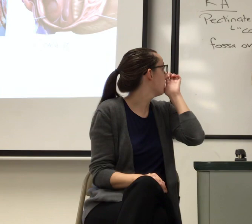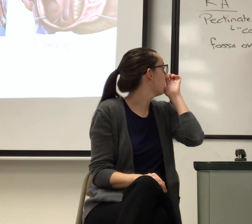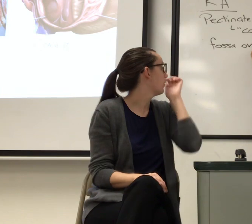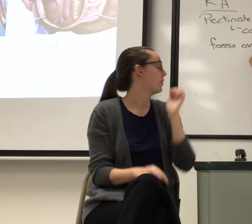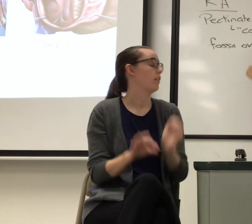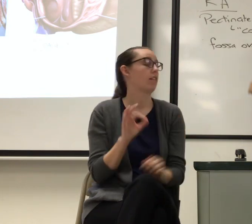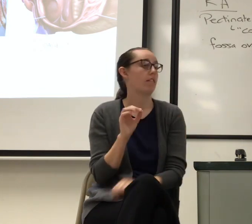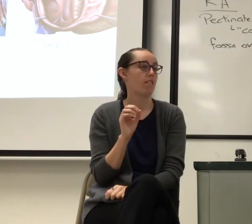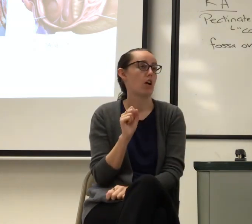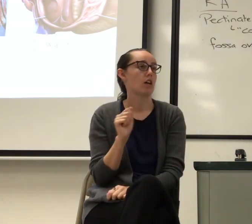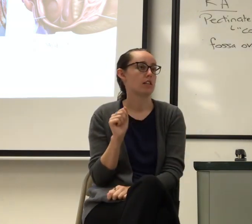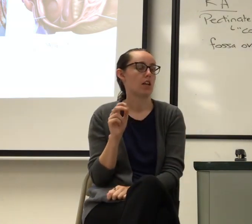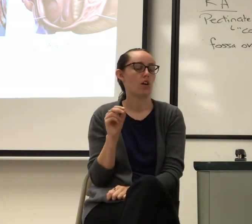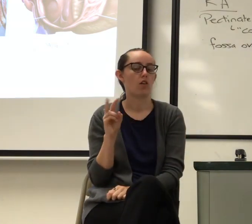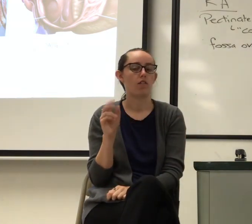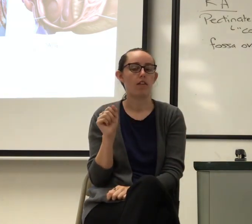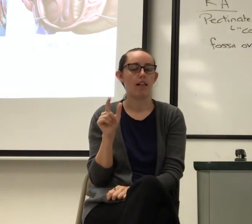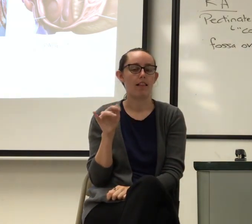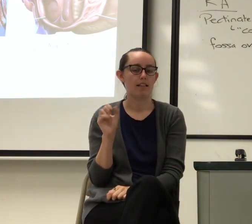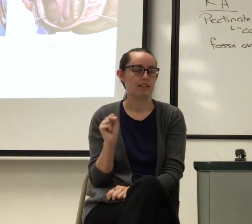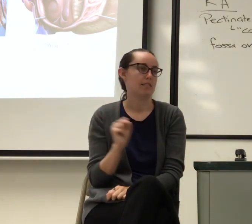Fossa Ovalis means